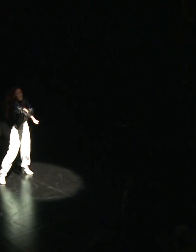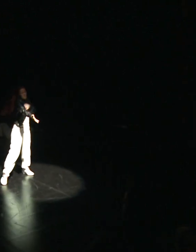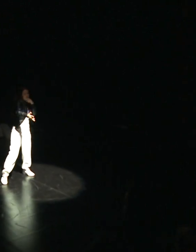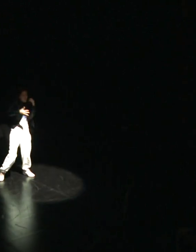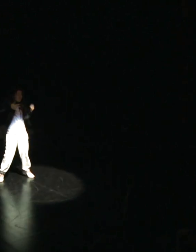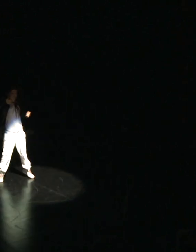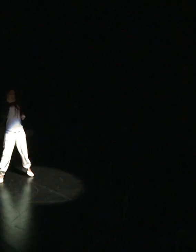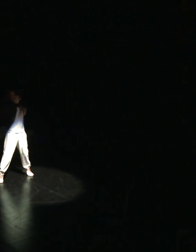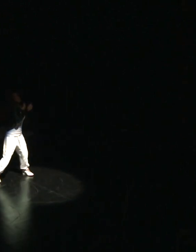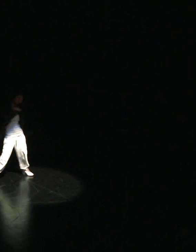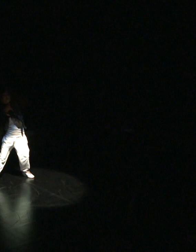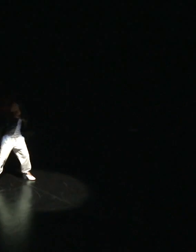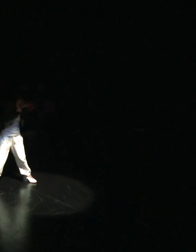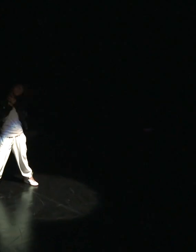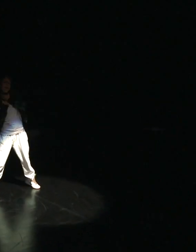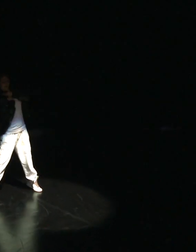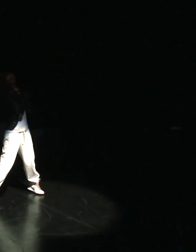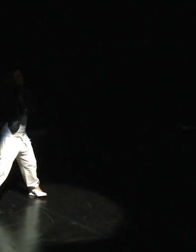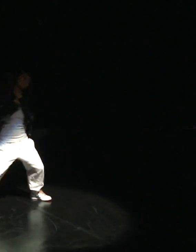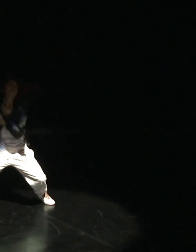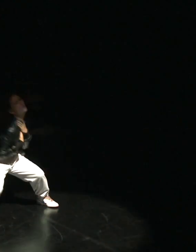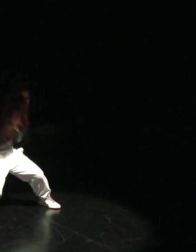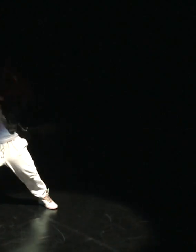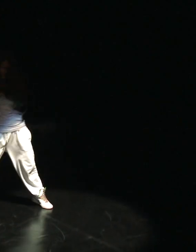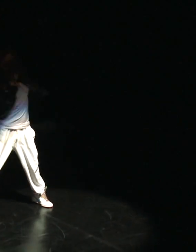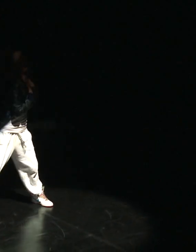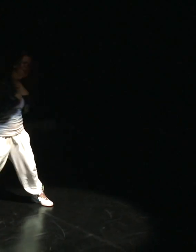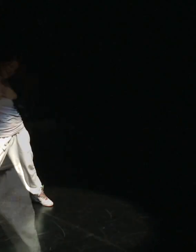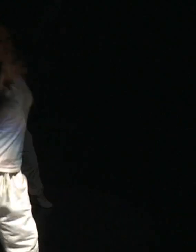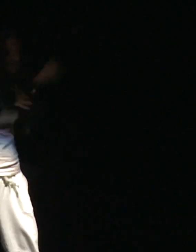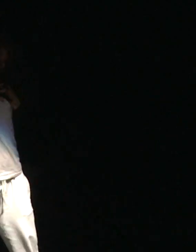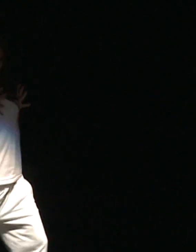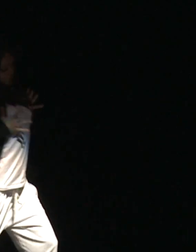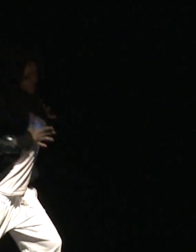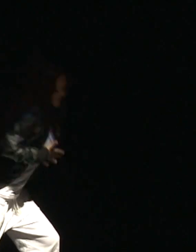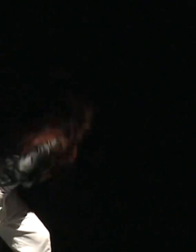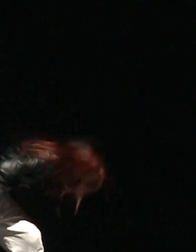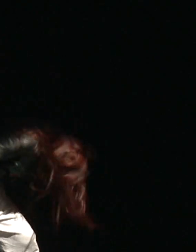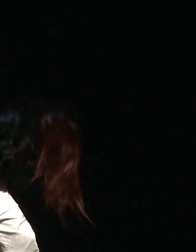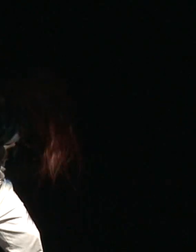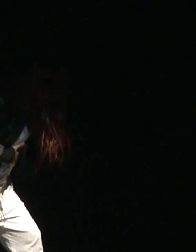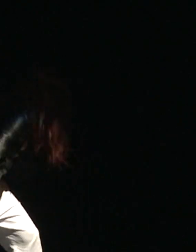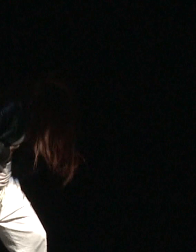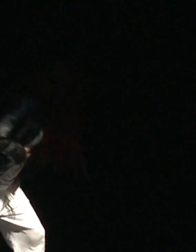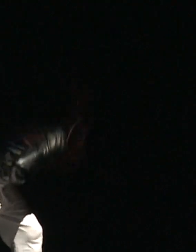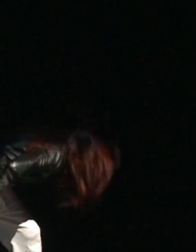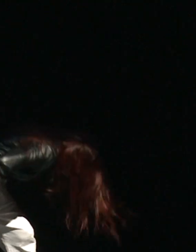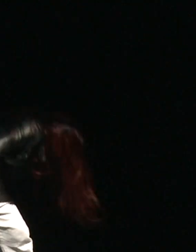arms, not to kill myself. I don't want to die. I know I am lucky to be on this earth.